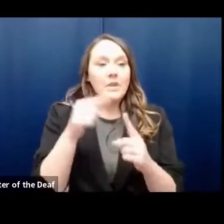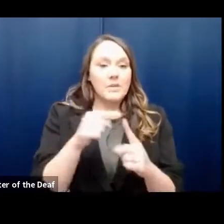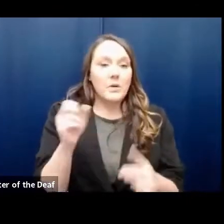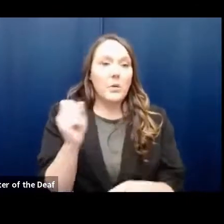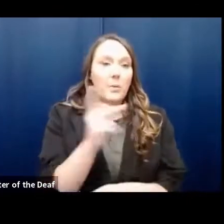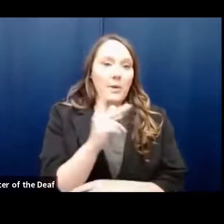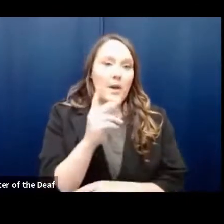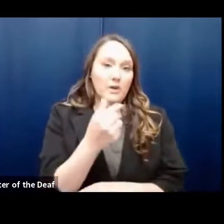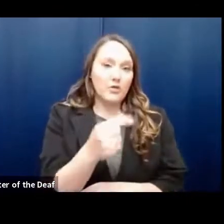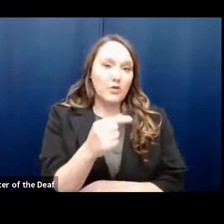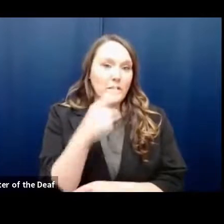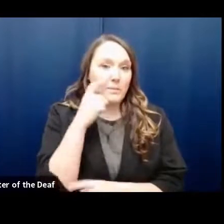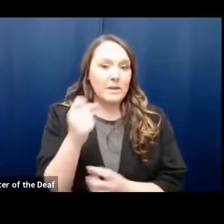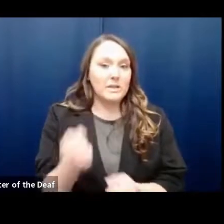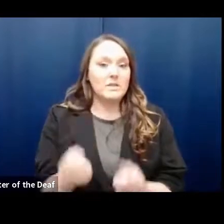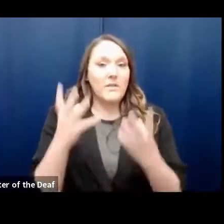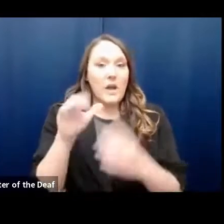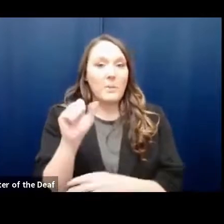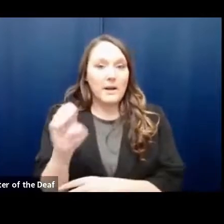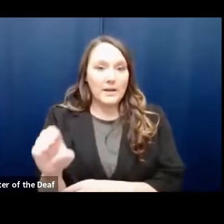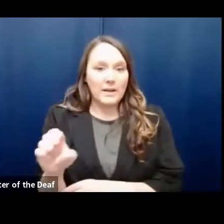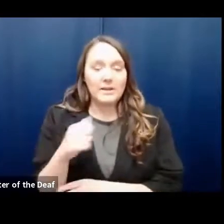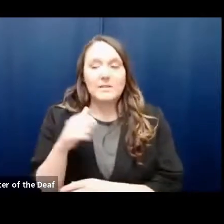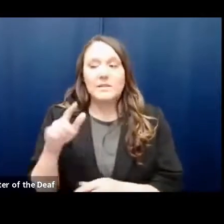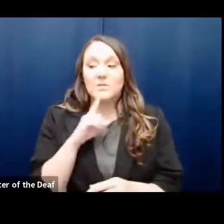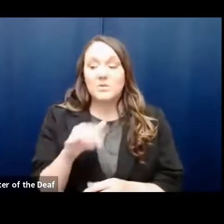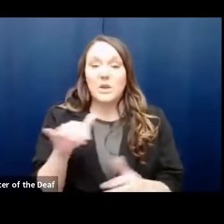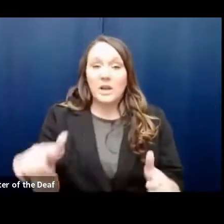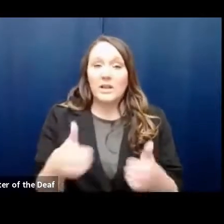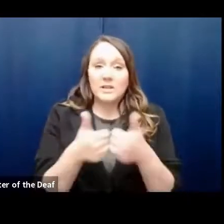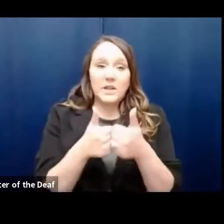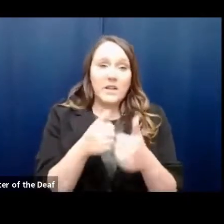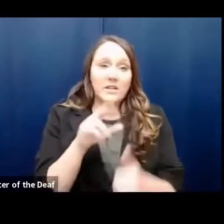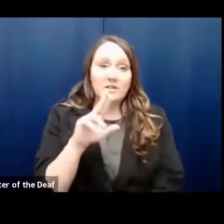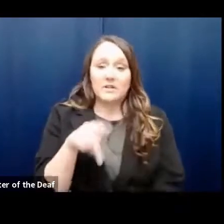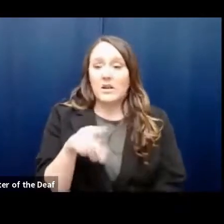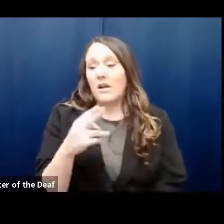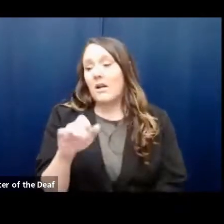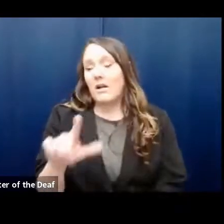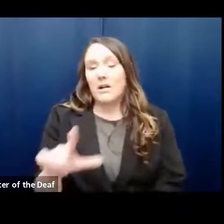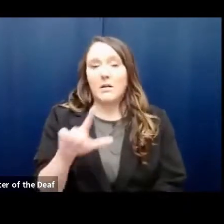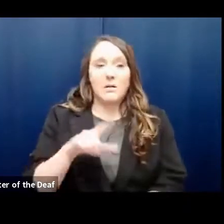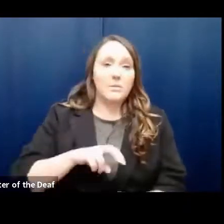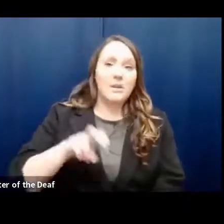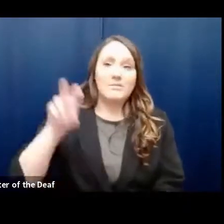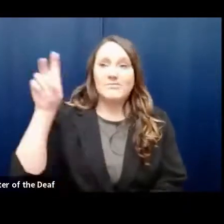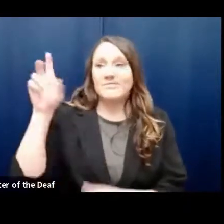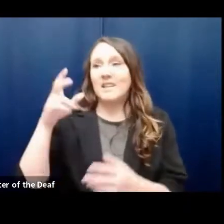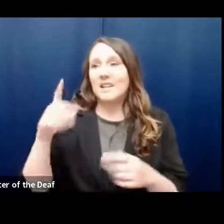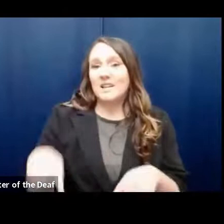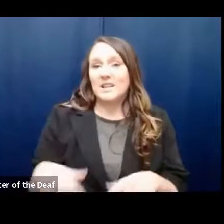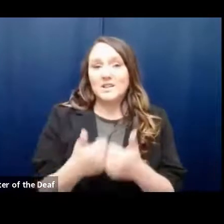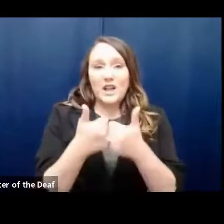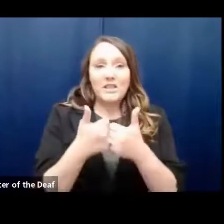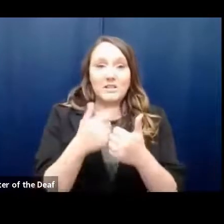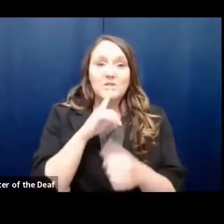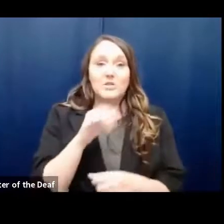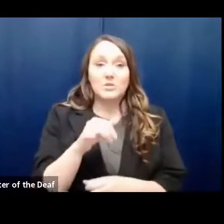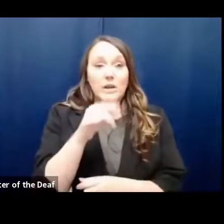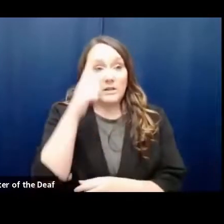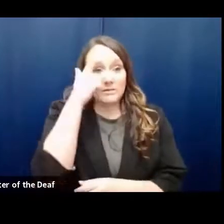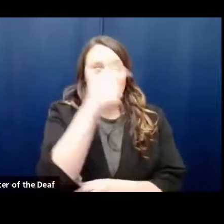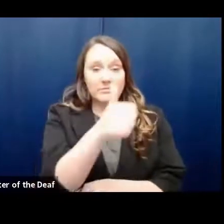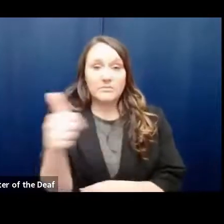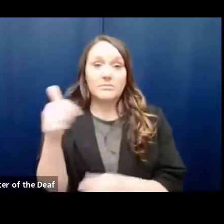seeing. It's challenging. It's an uphill climb, and it's really up to the community to be able to make